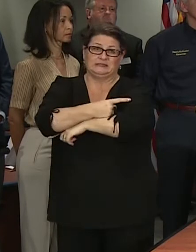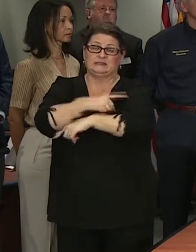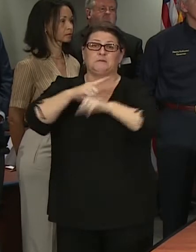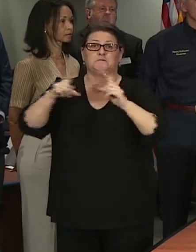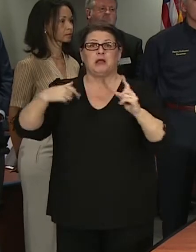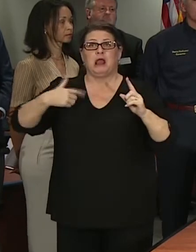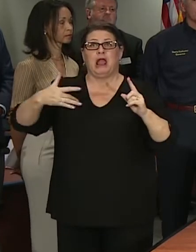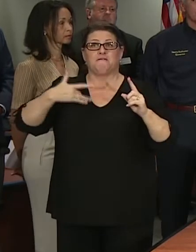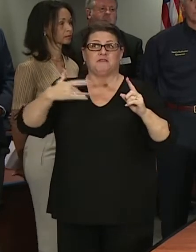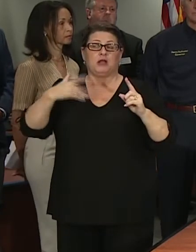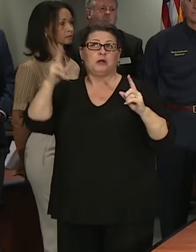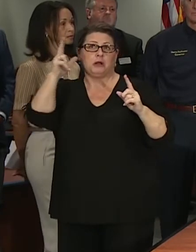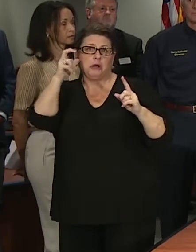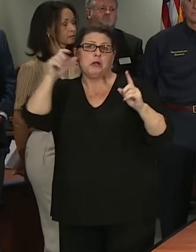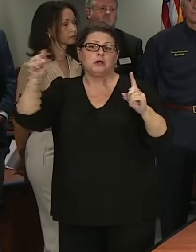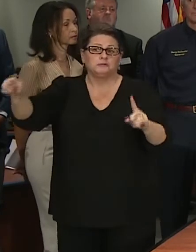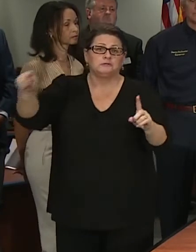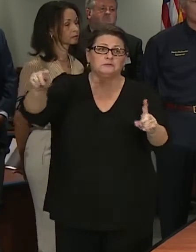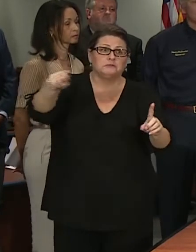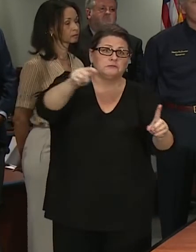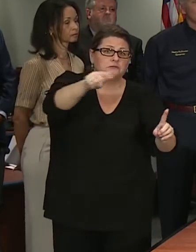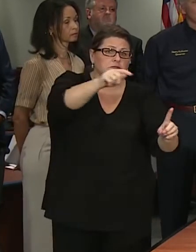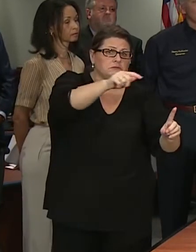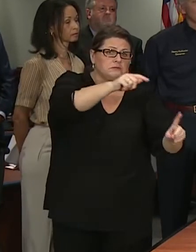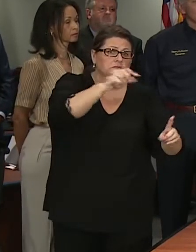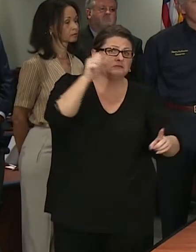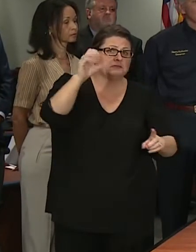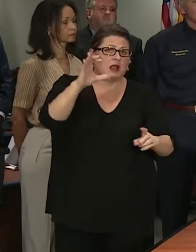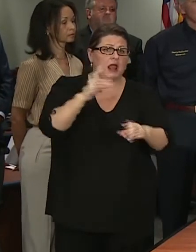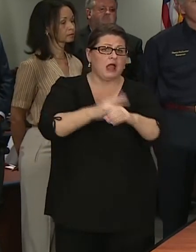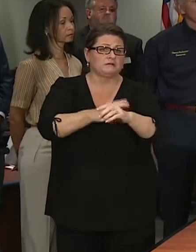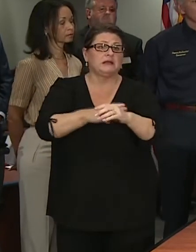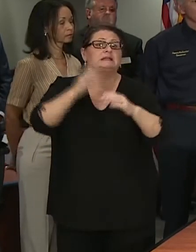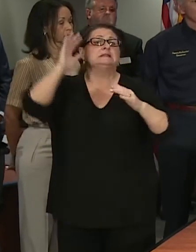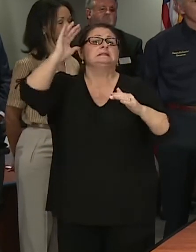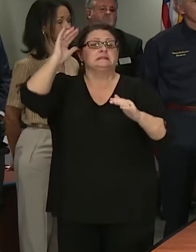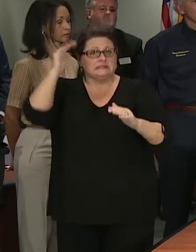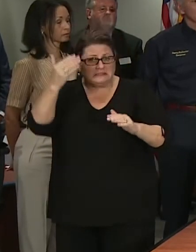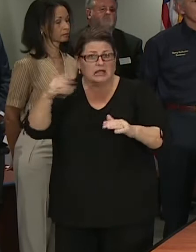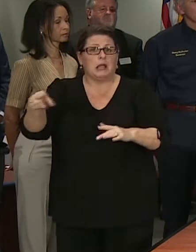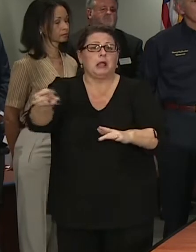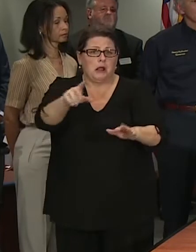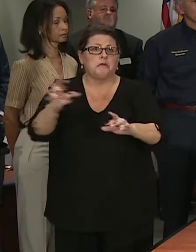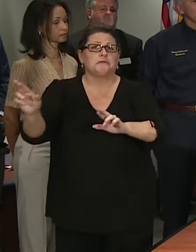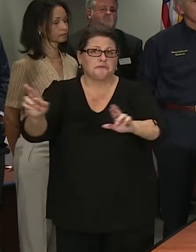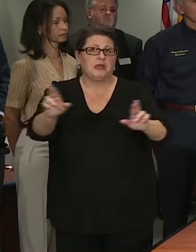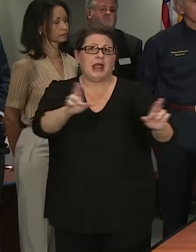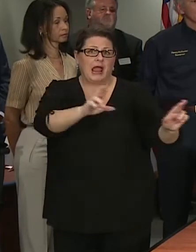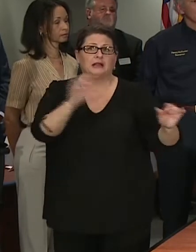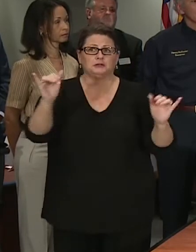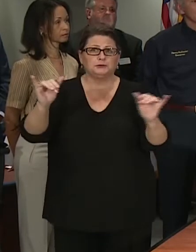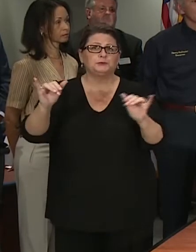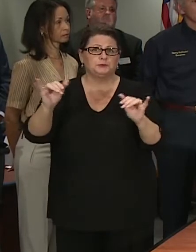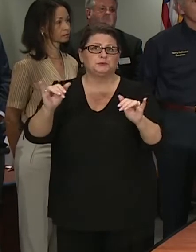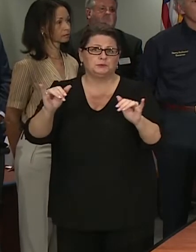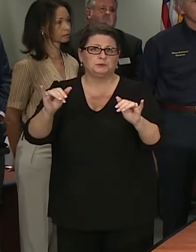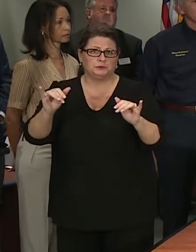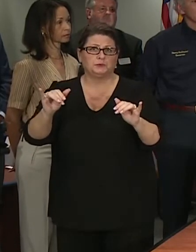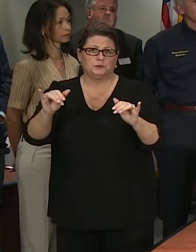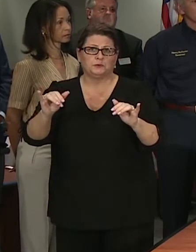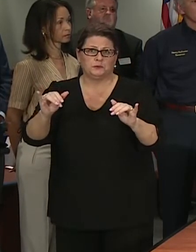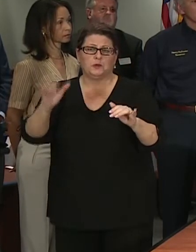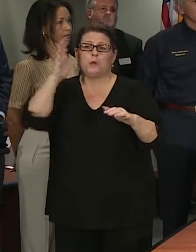upon what I'm hearing across all other South Carolina hospitals, that those hospitals will be ready to work individually as well